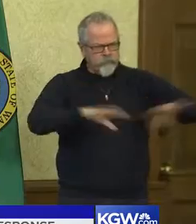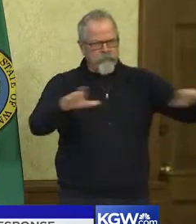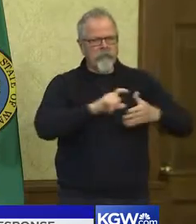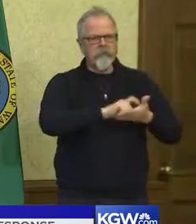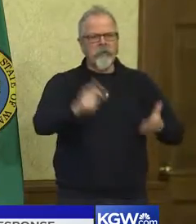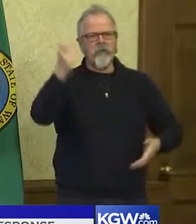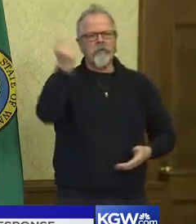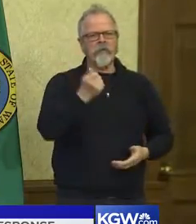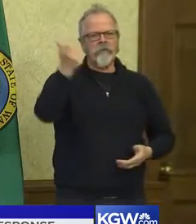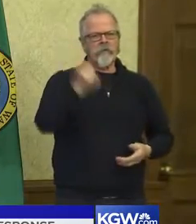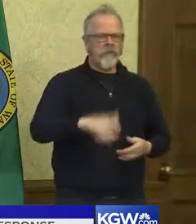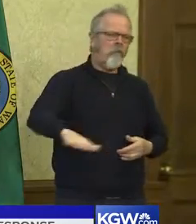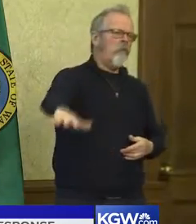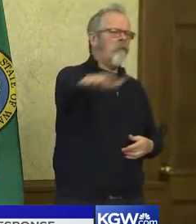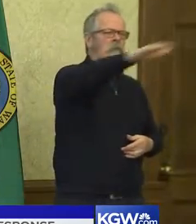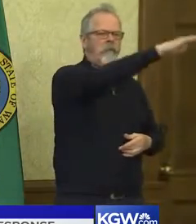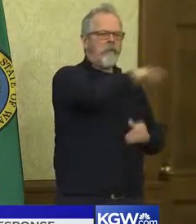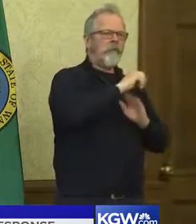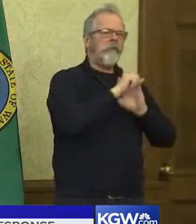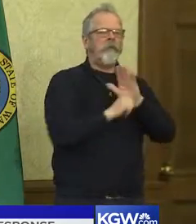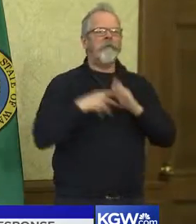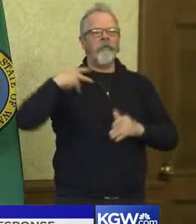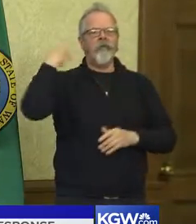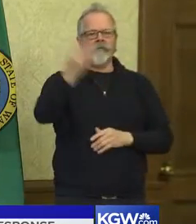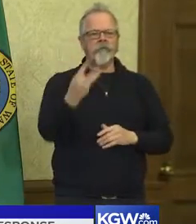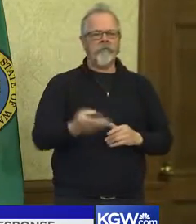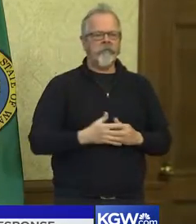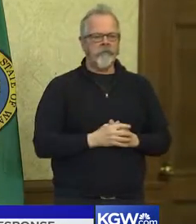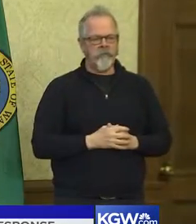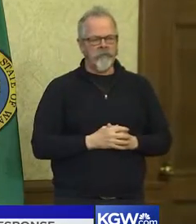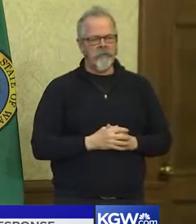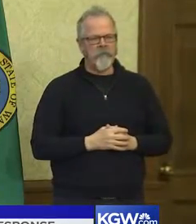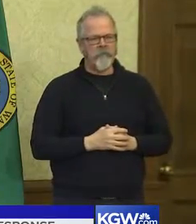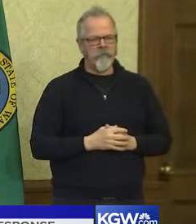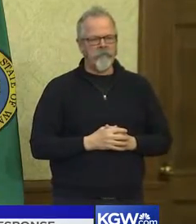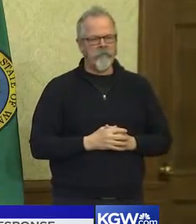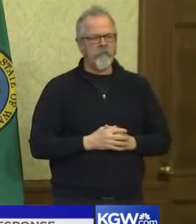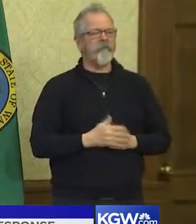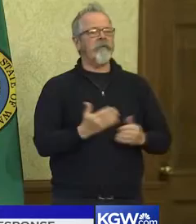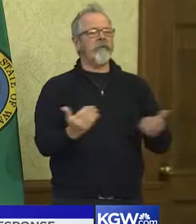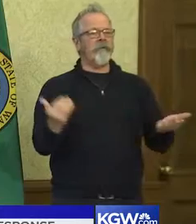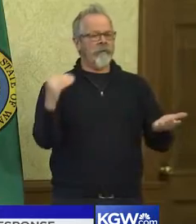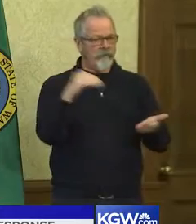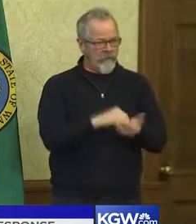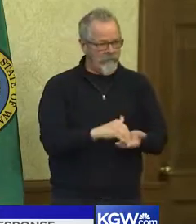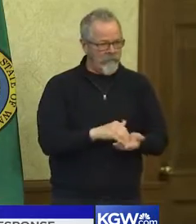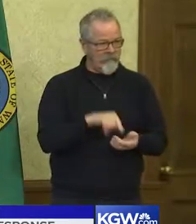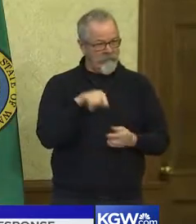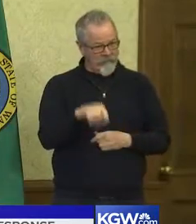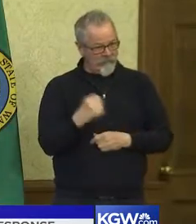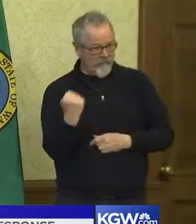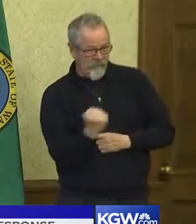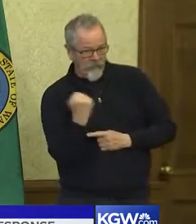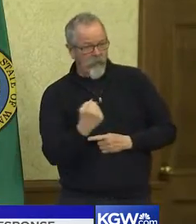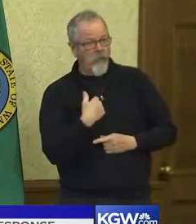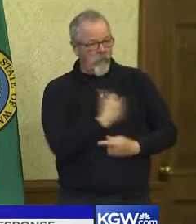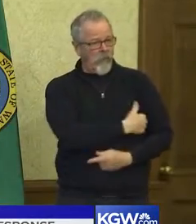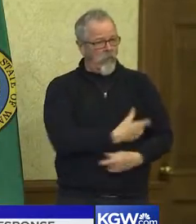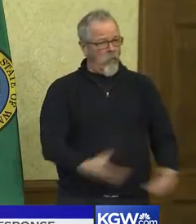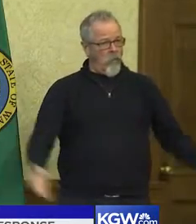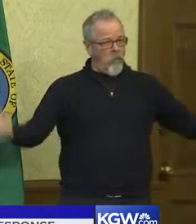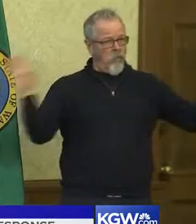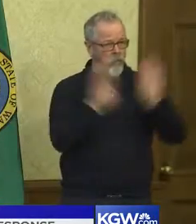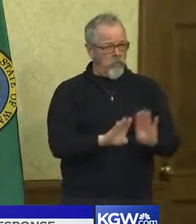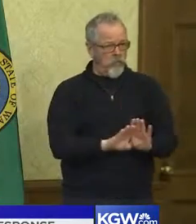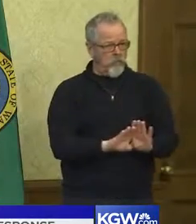serve folks. We are lucky that we have a system that allows us to make this kind of update. There are many other states that are really challenged